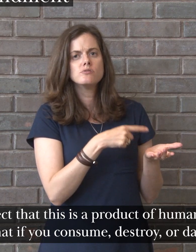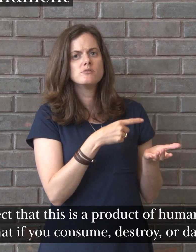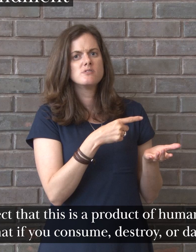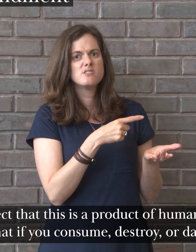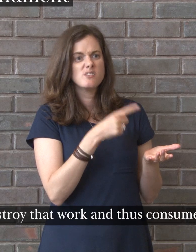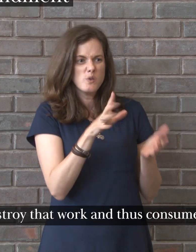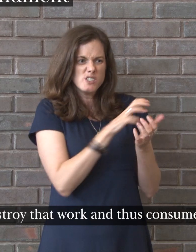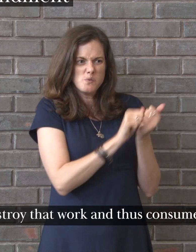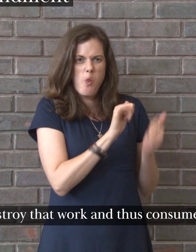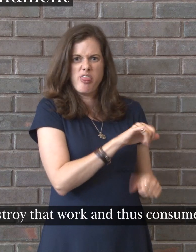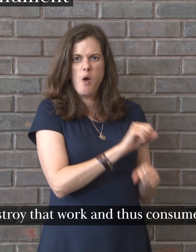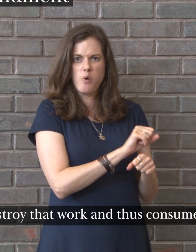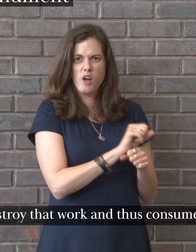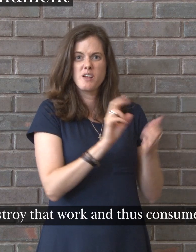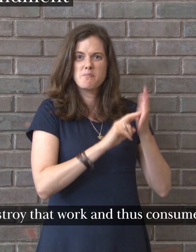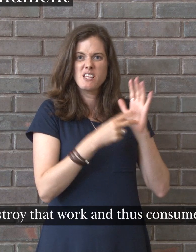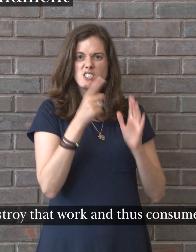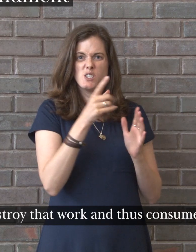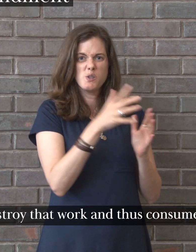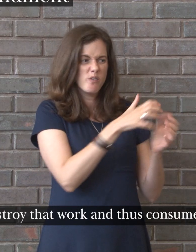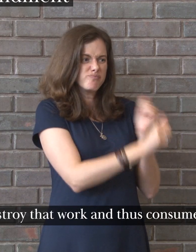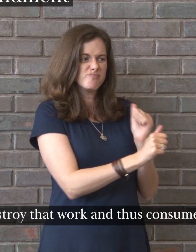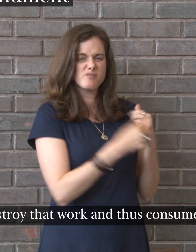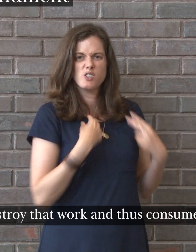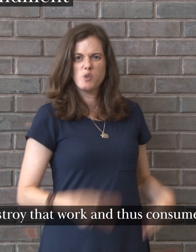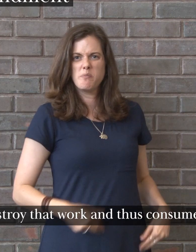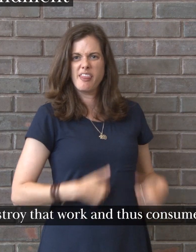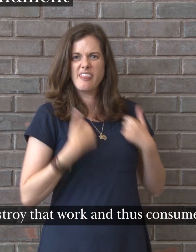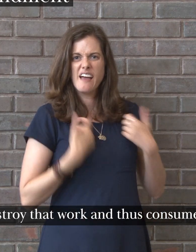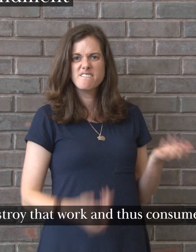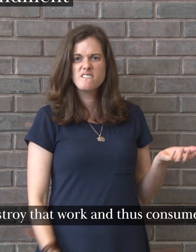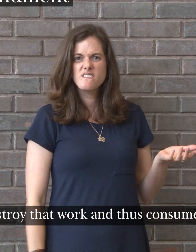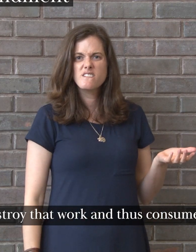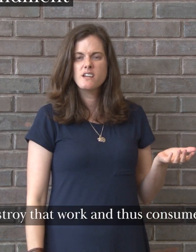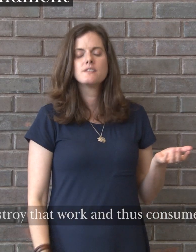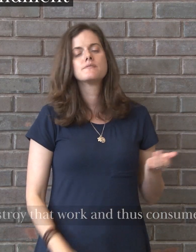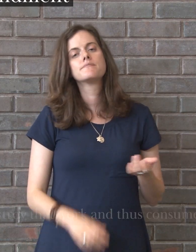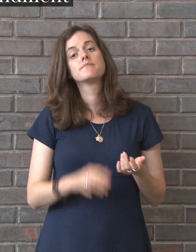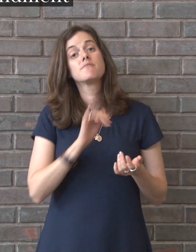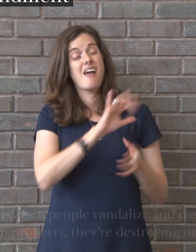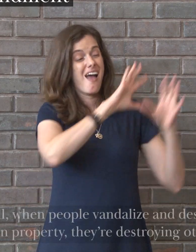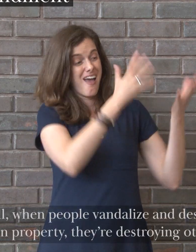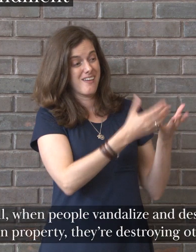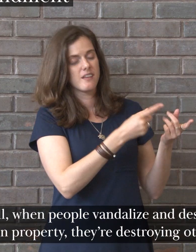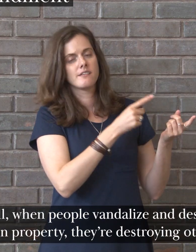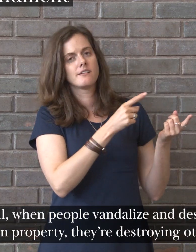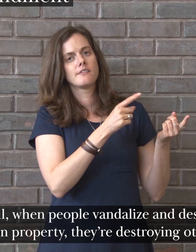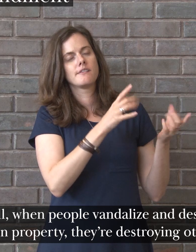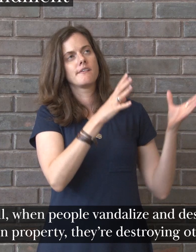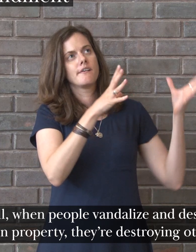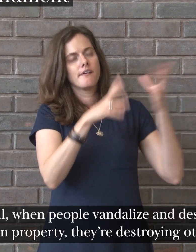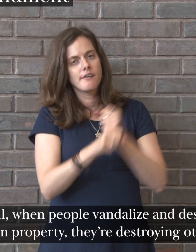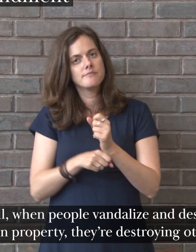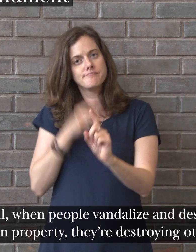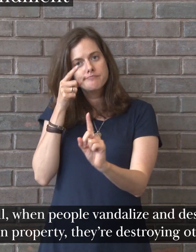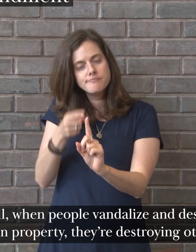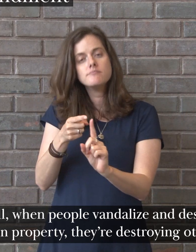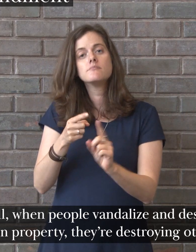you destroy that work and thus consume human life. In a nutshell, when people